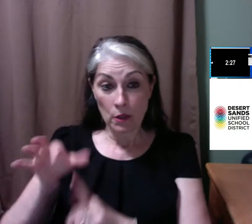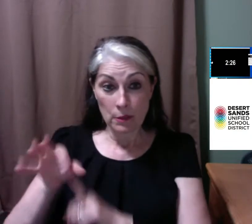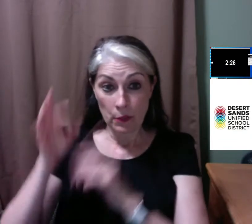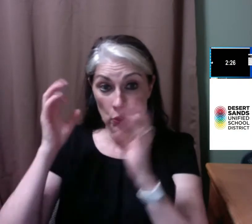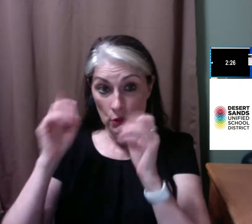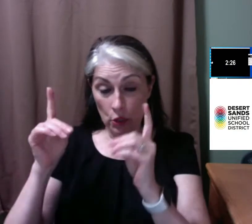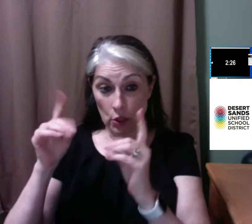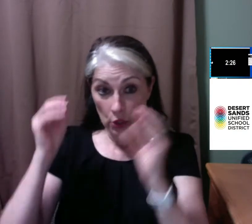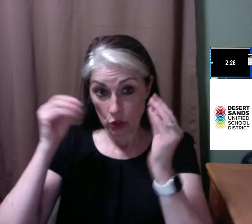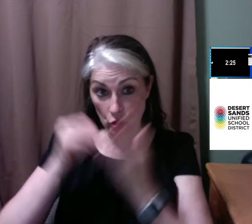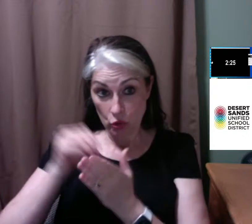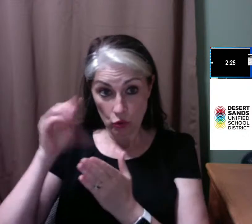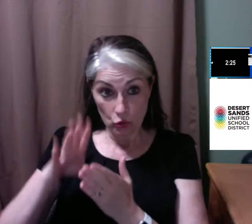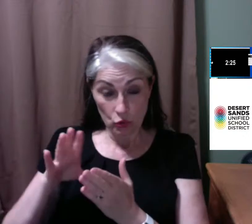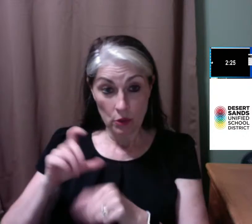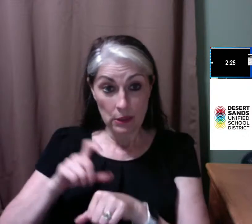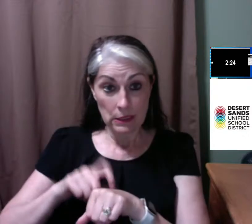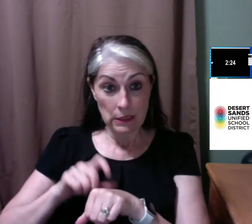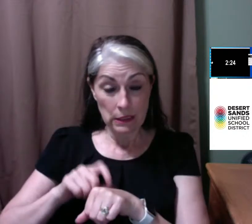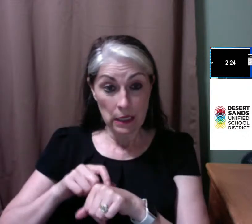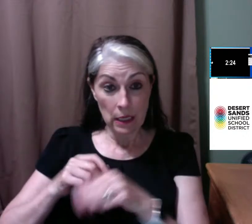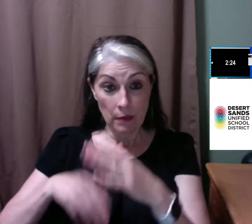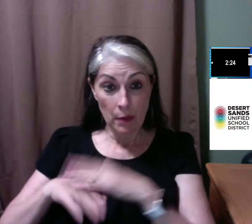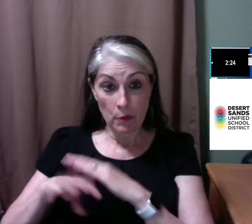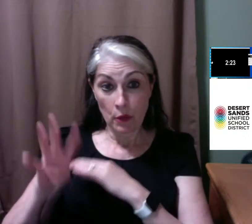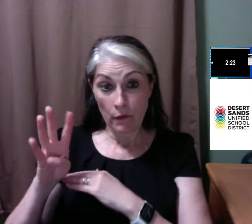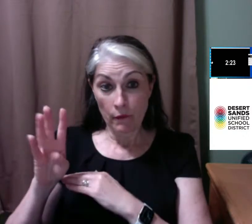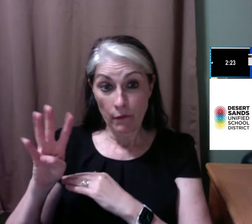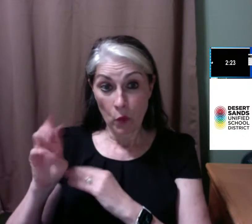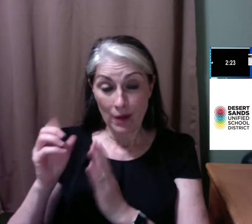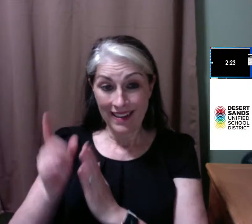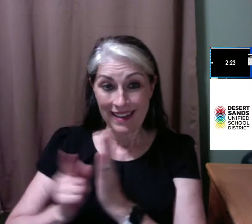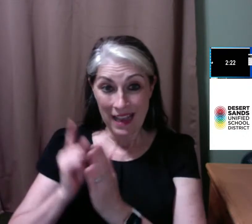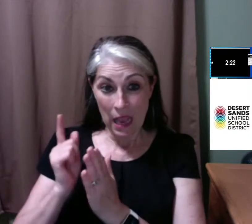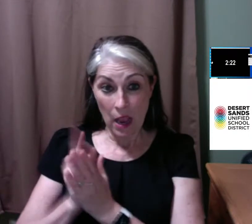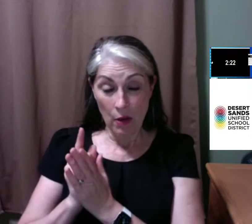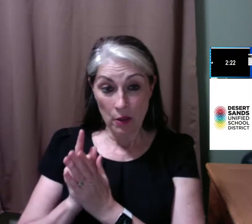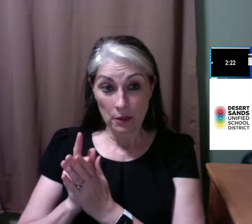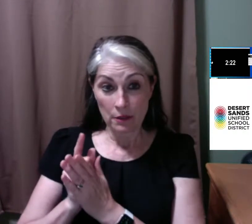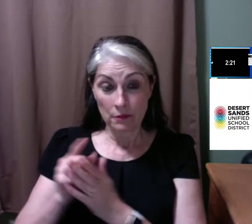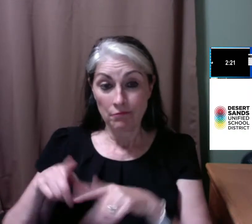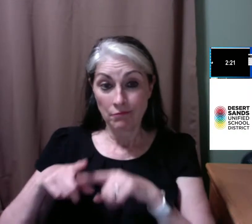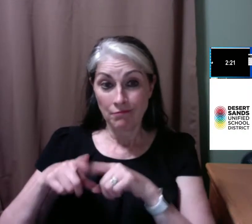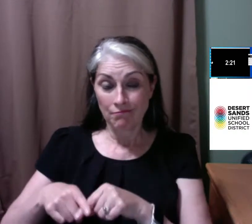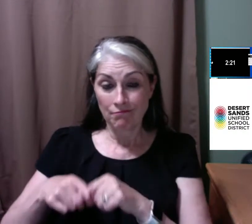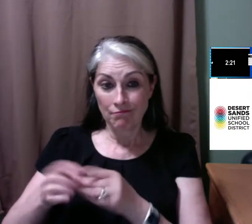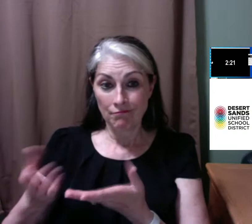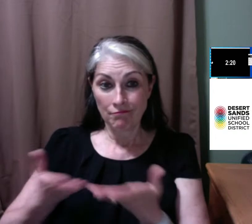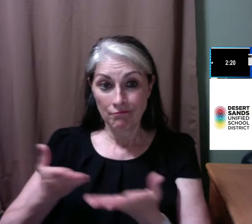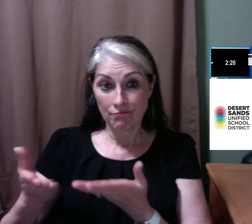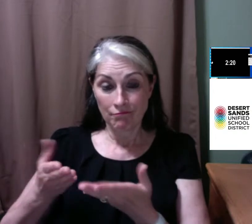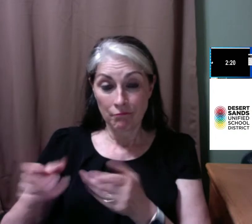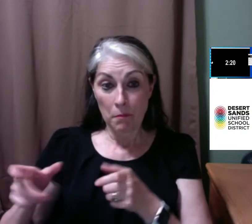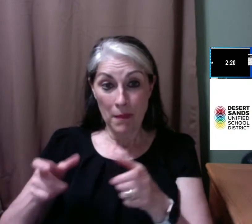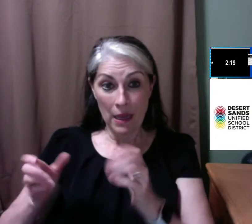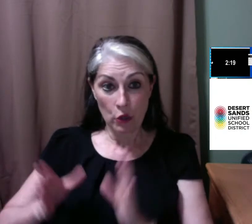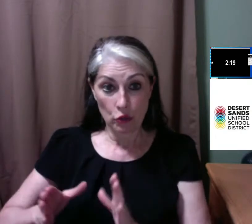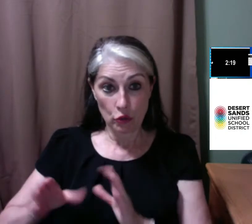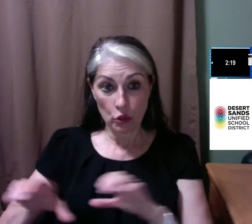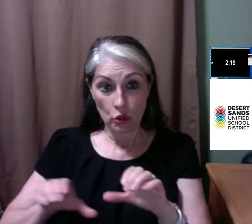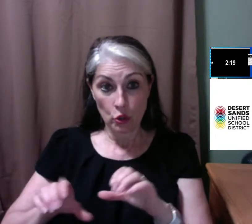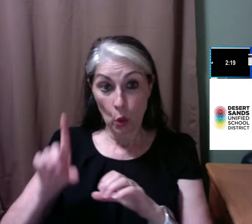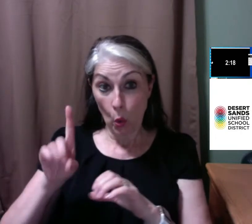education students. They spend time up to 40 hours, according to their service mental health service manager, to do